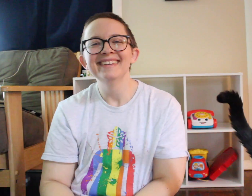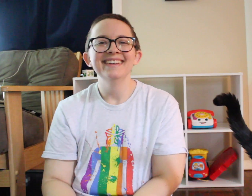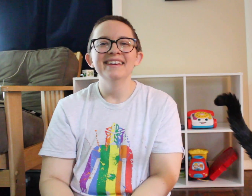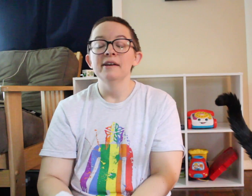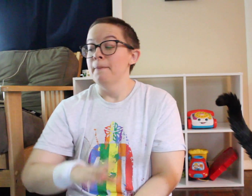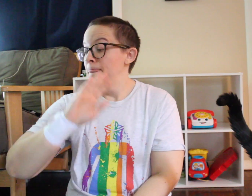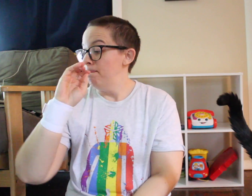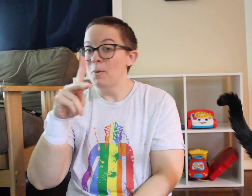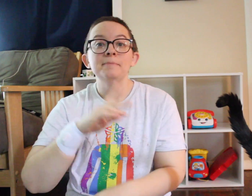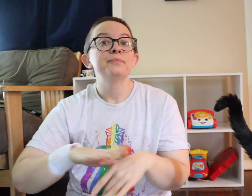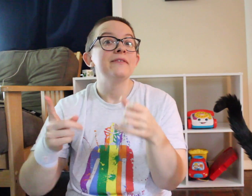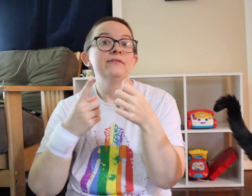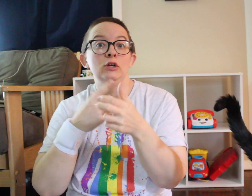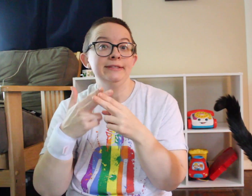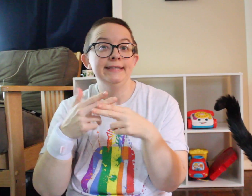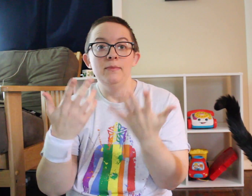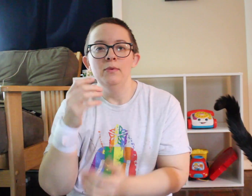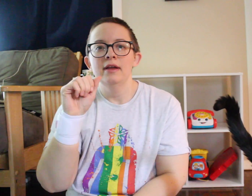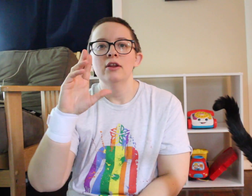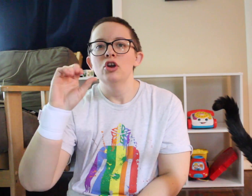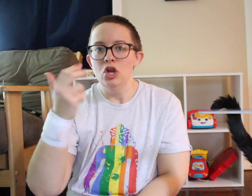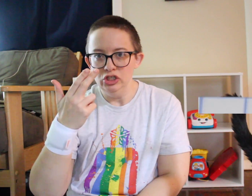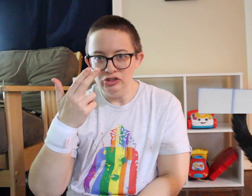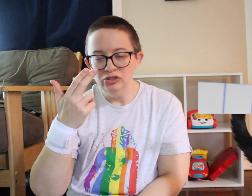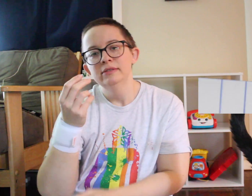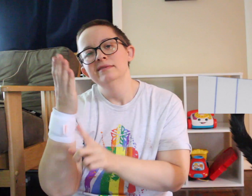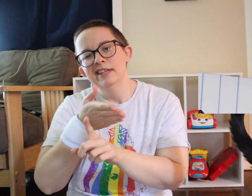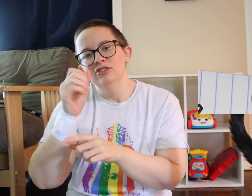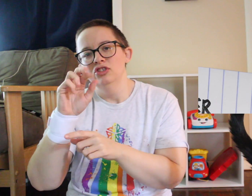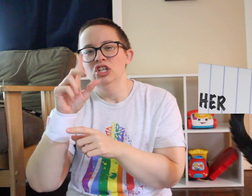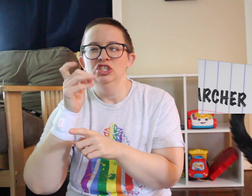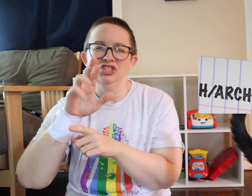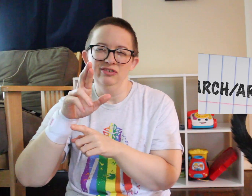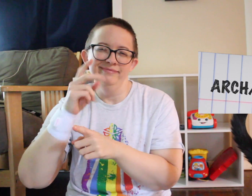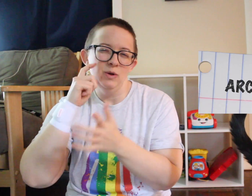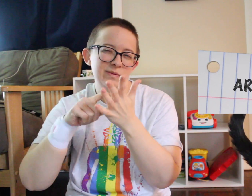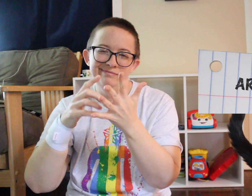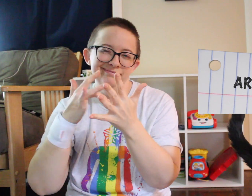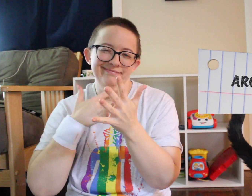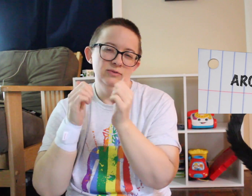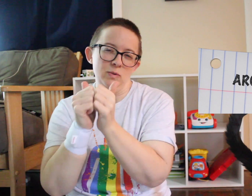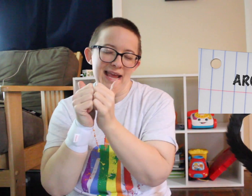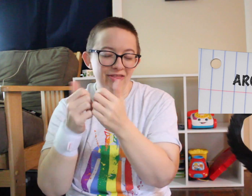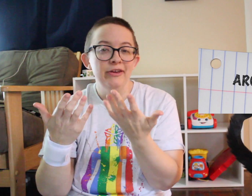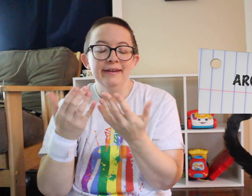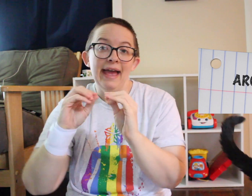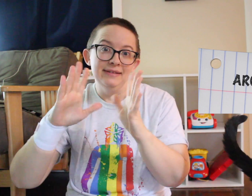watching. Okay, first name is Arch or Archer. I've noticed them kind of